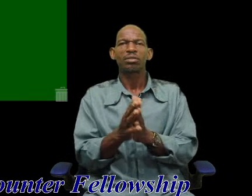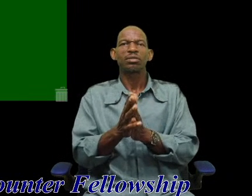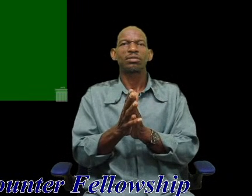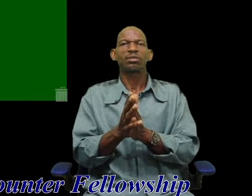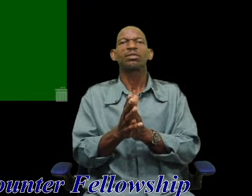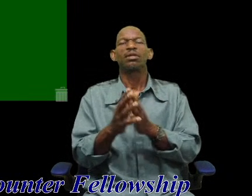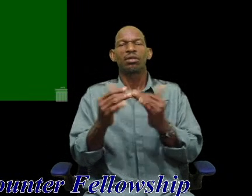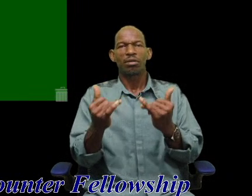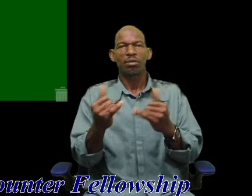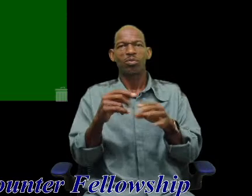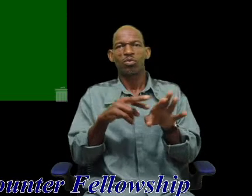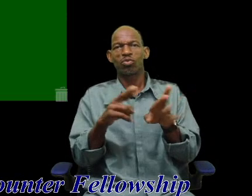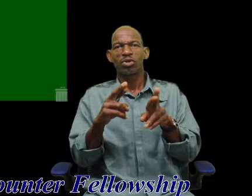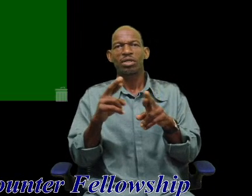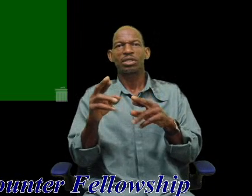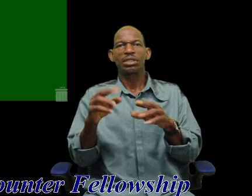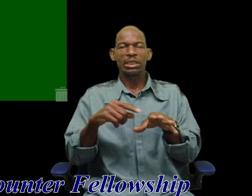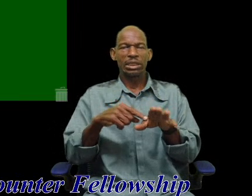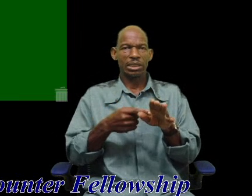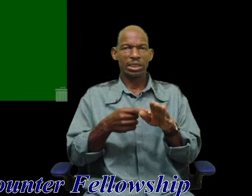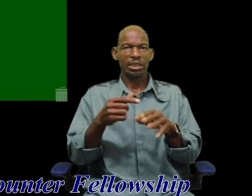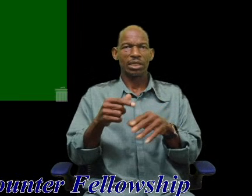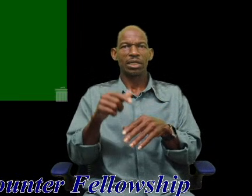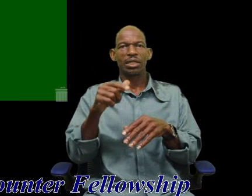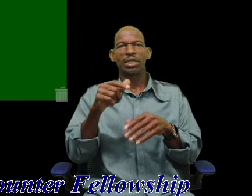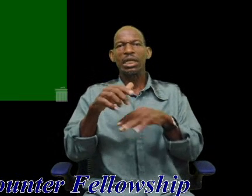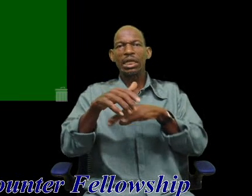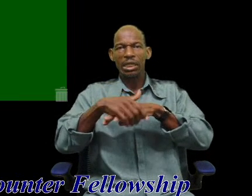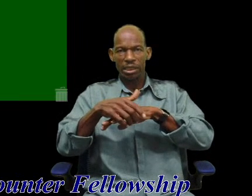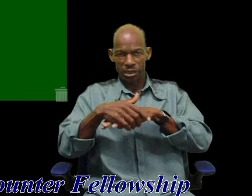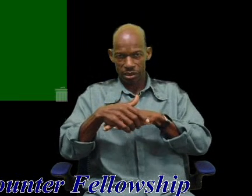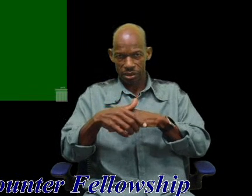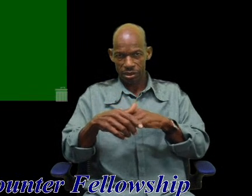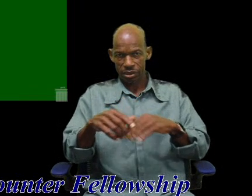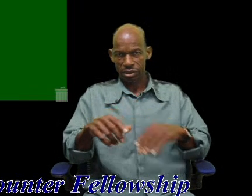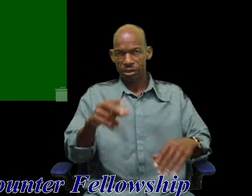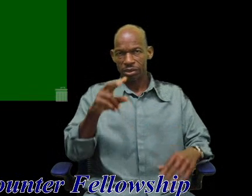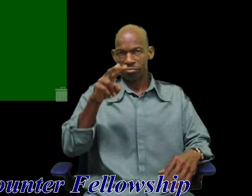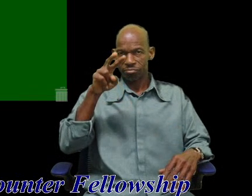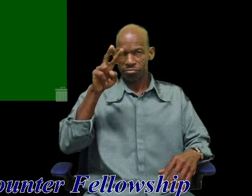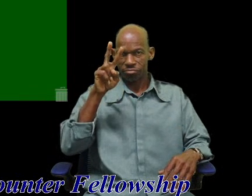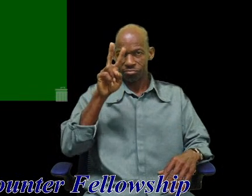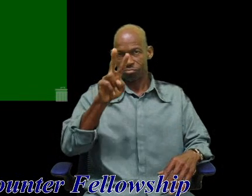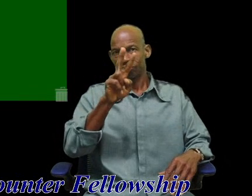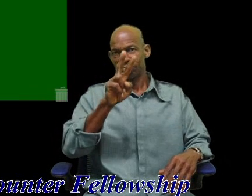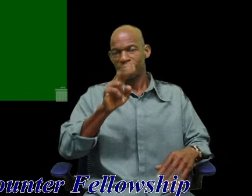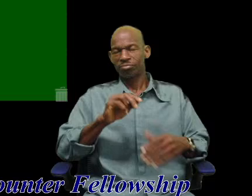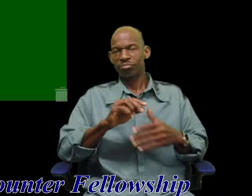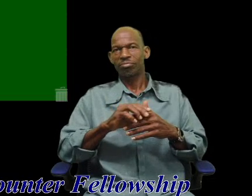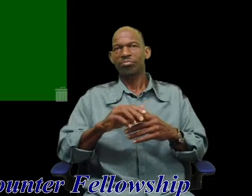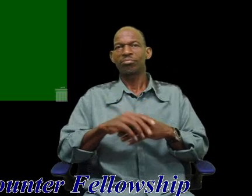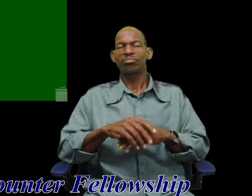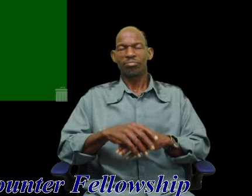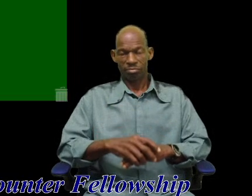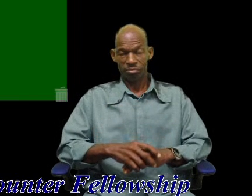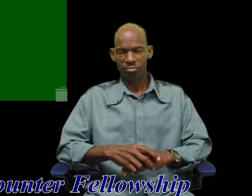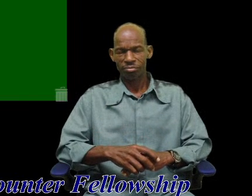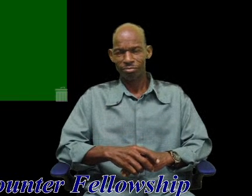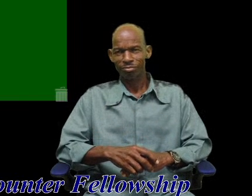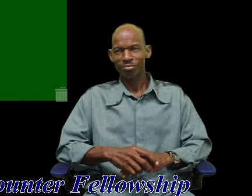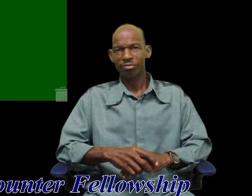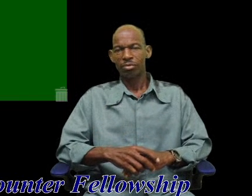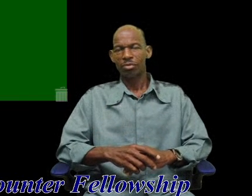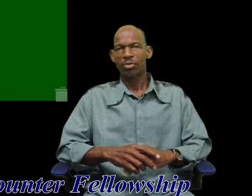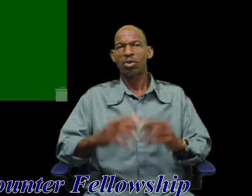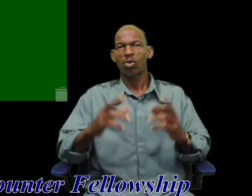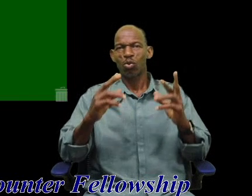Sunday morning right after church. We are teaching the deaf English, and this is level 2. So